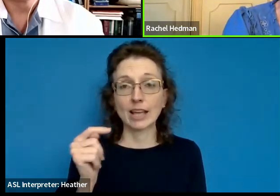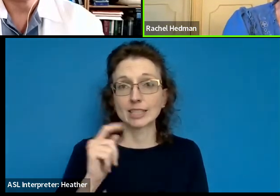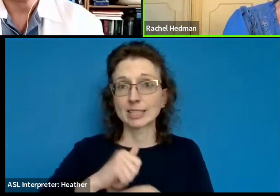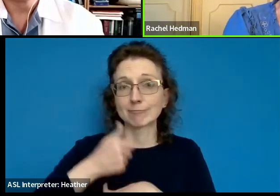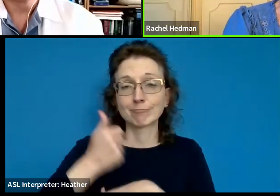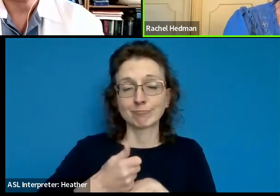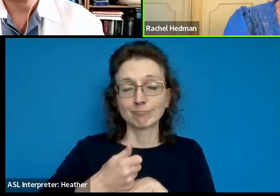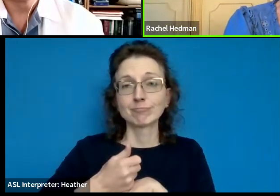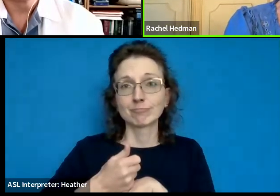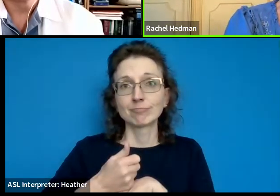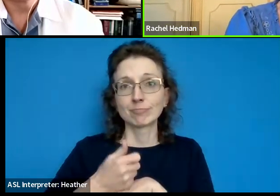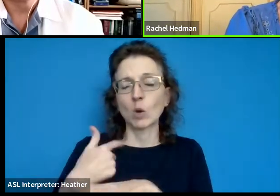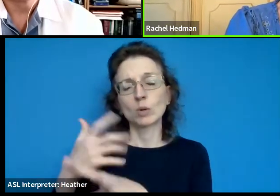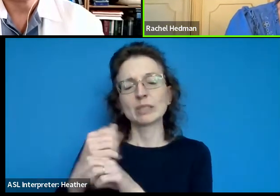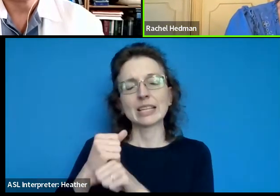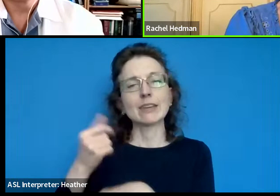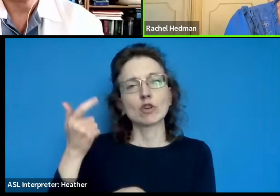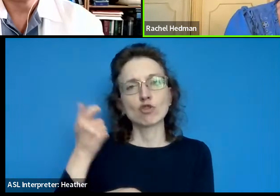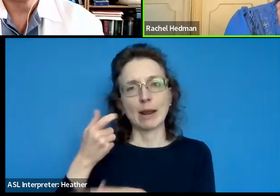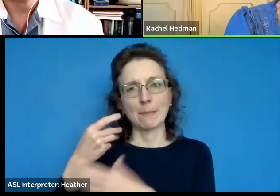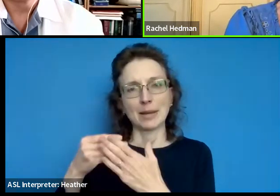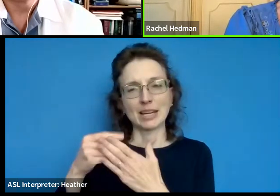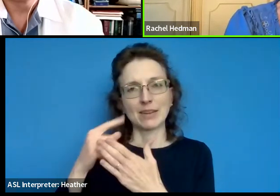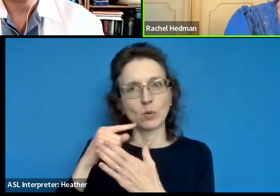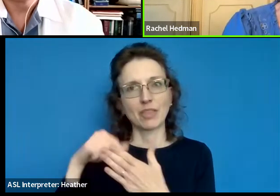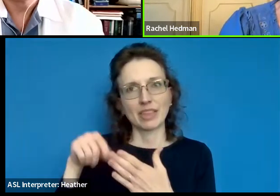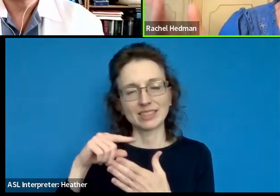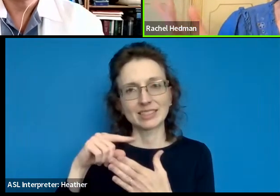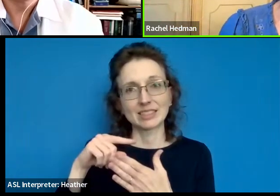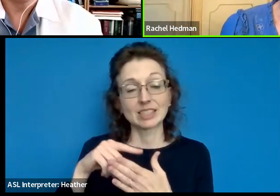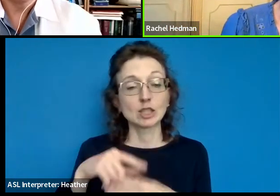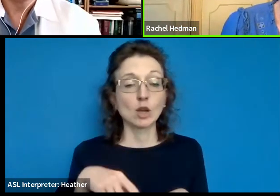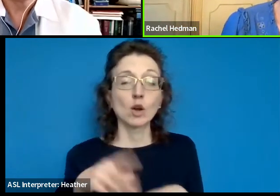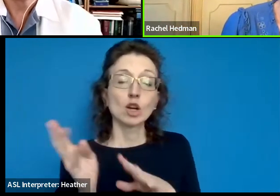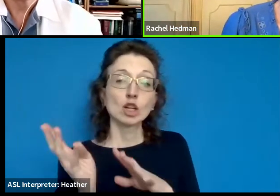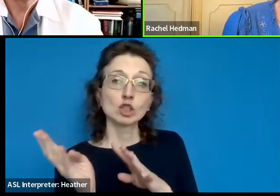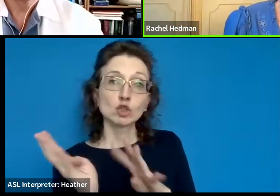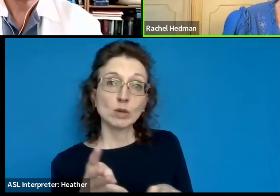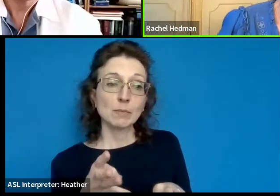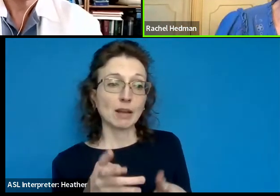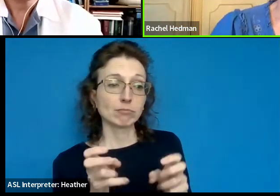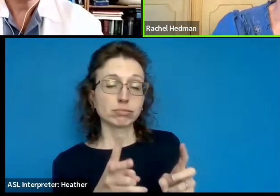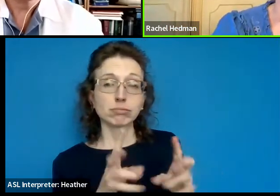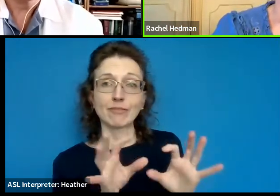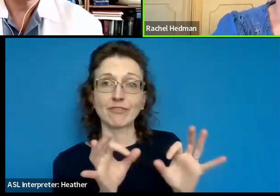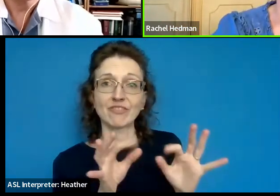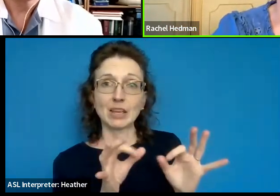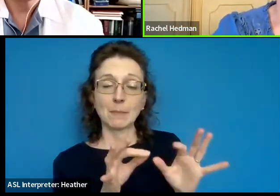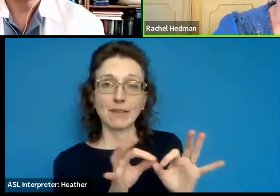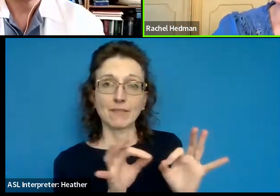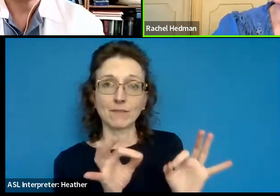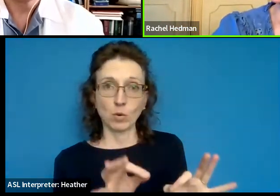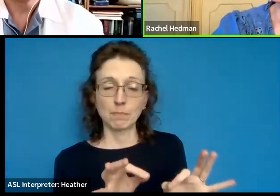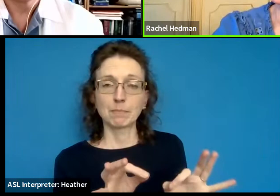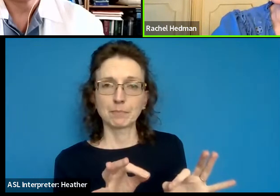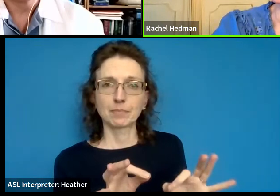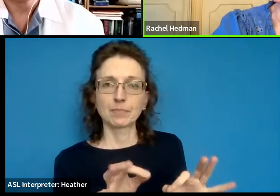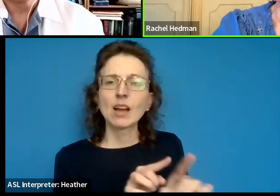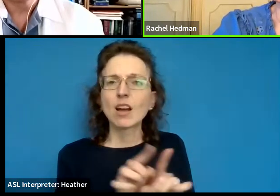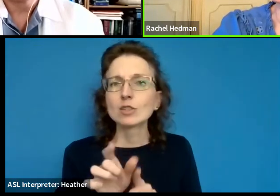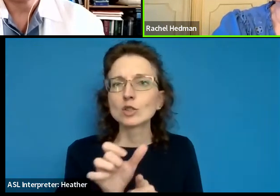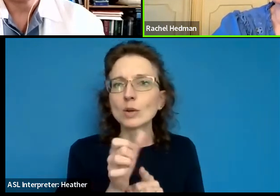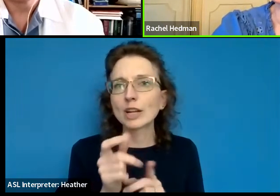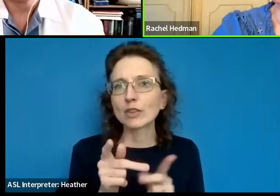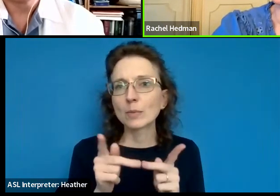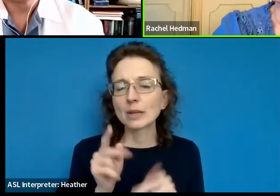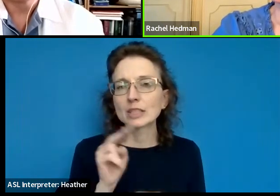already in the stream, I had placed in there with the feedback form, but another place that you can go to real easy